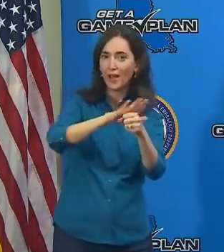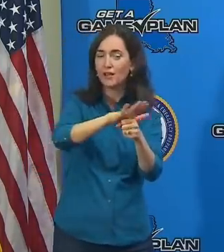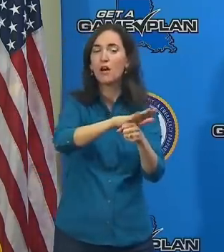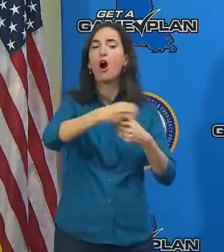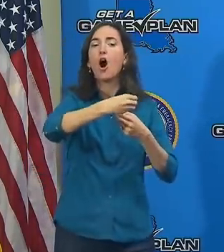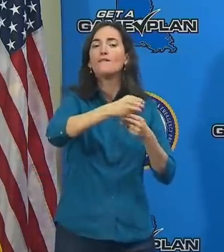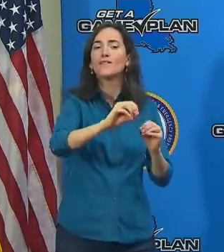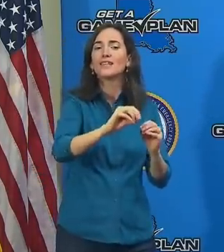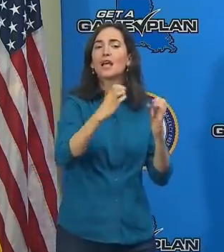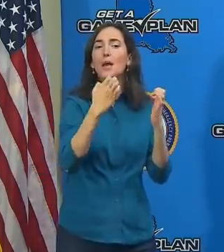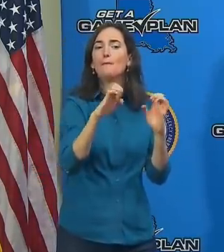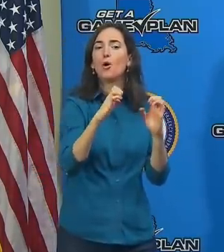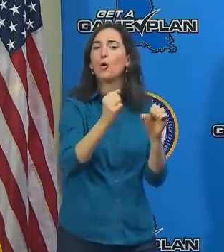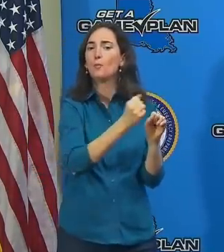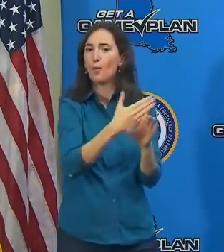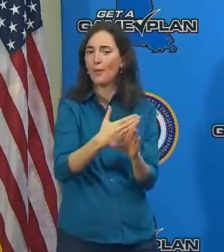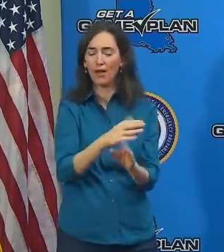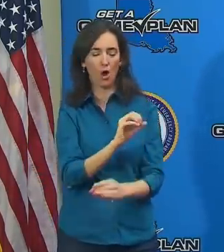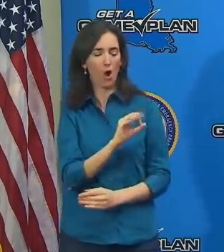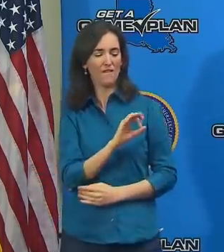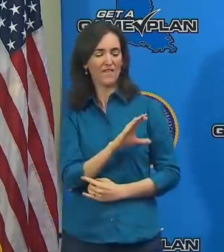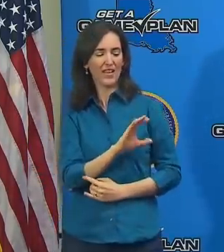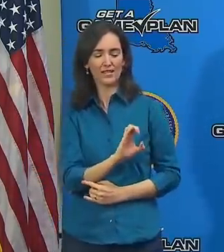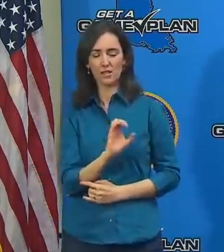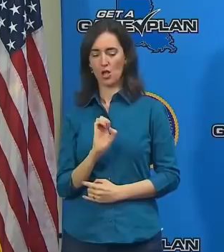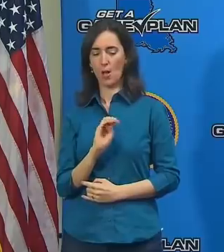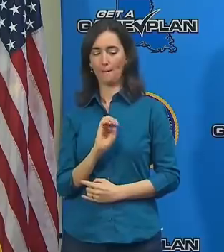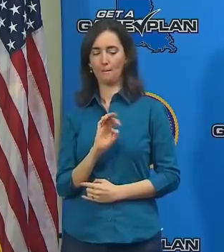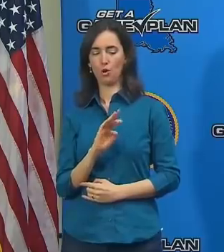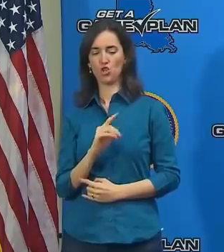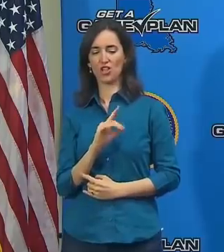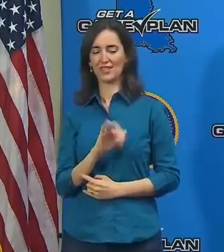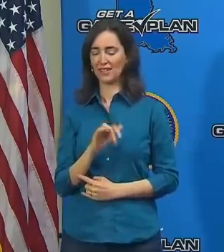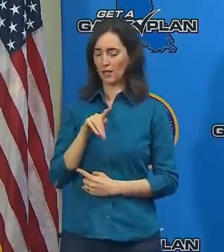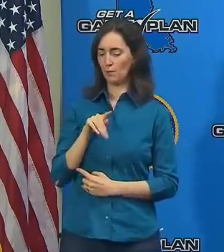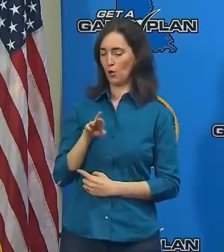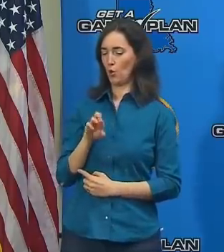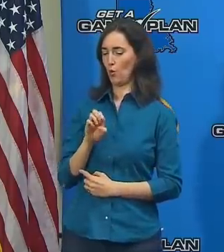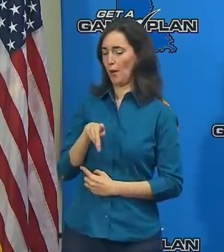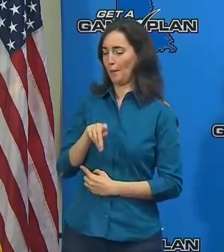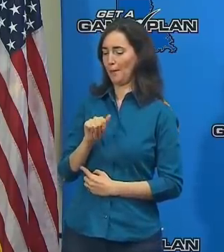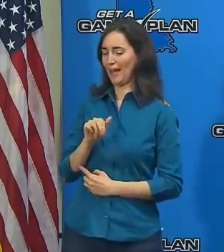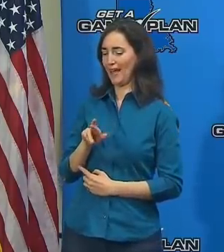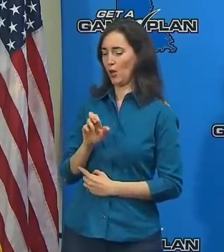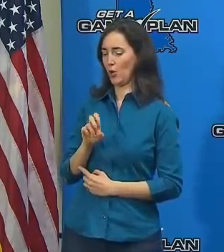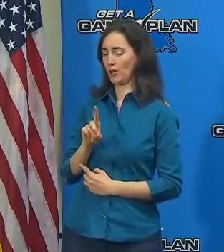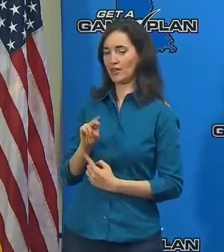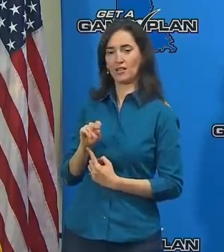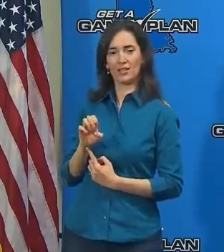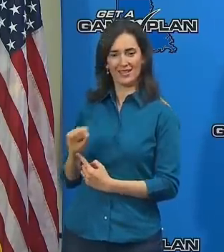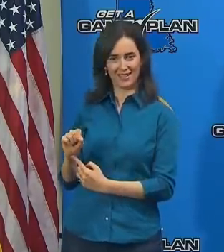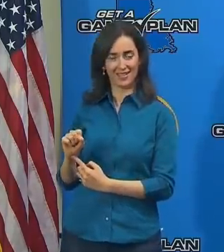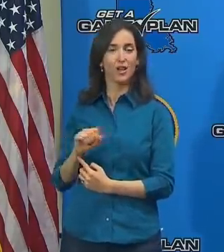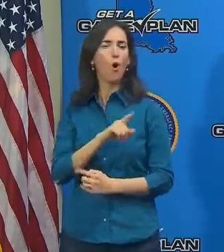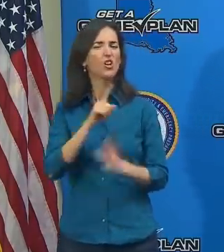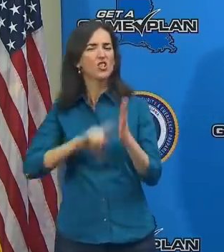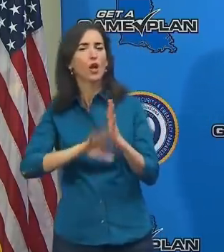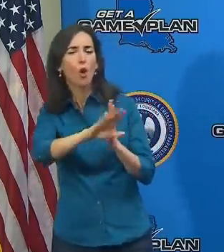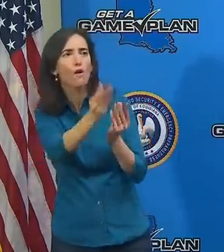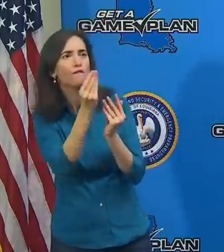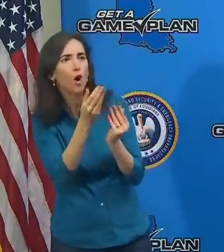Preparedness or monitor any announcements that they have as to whether it is the right time for you to return.